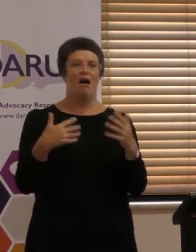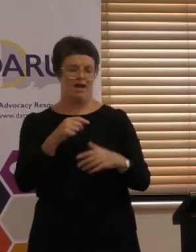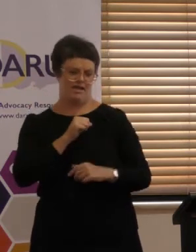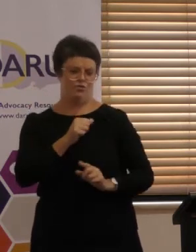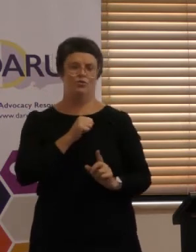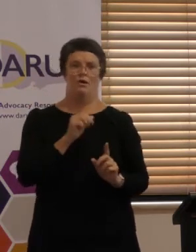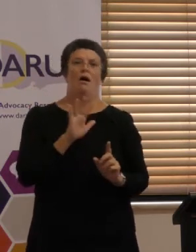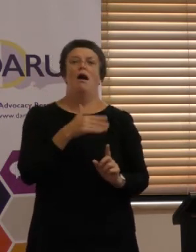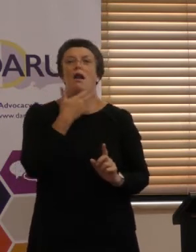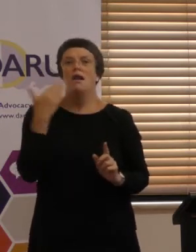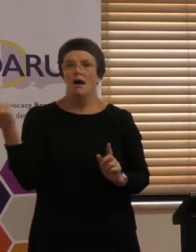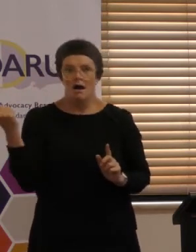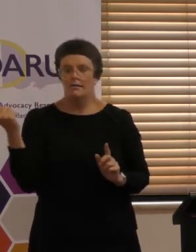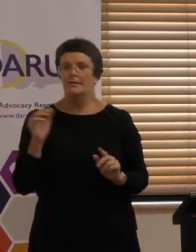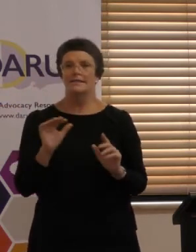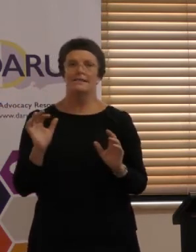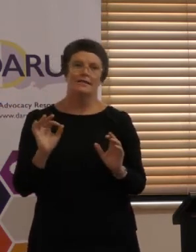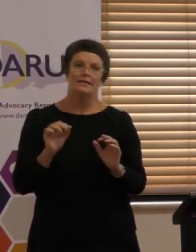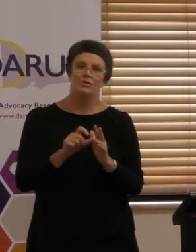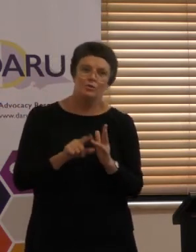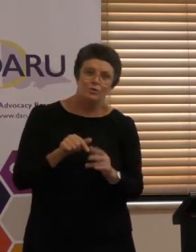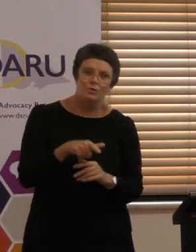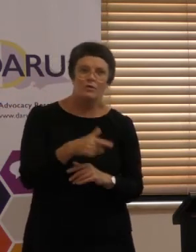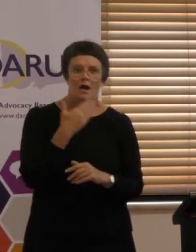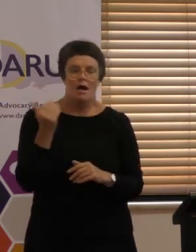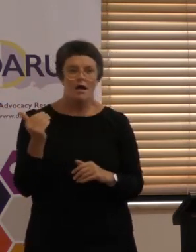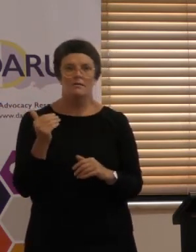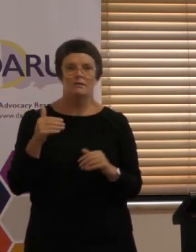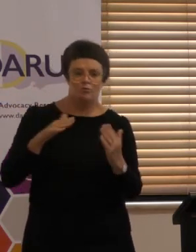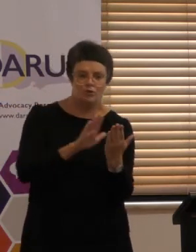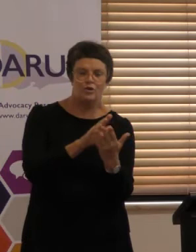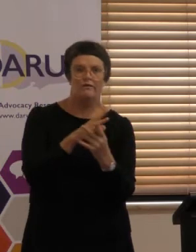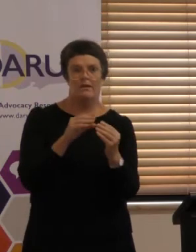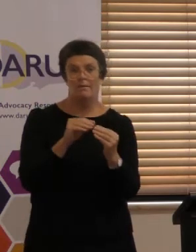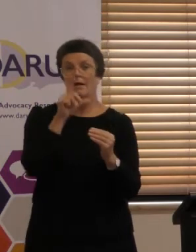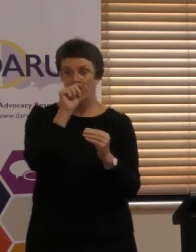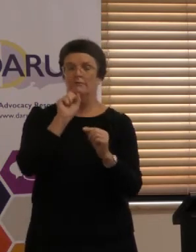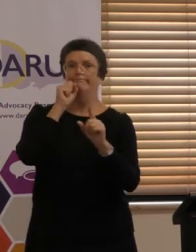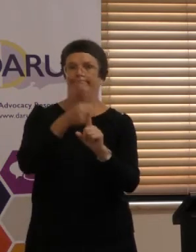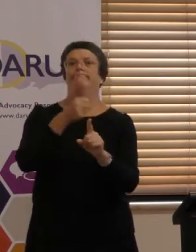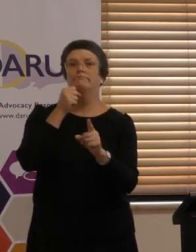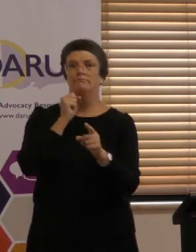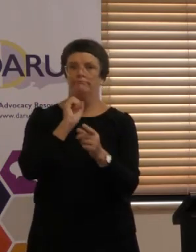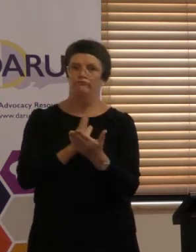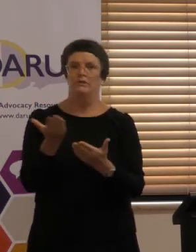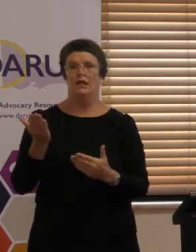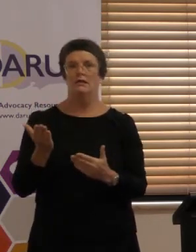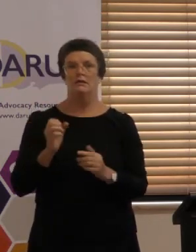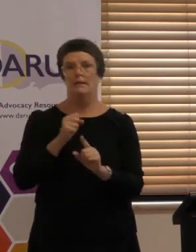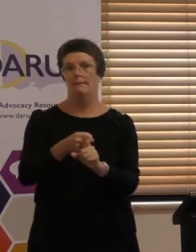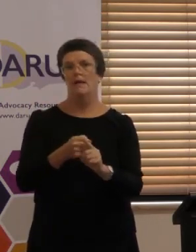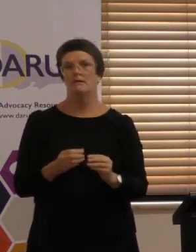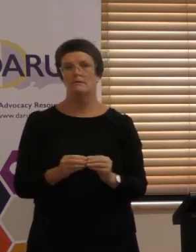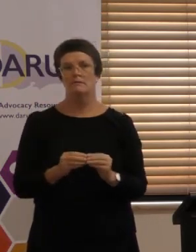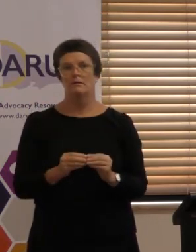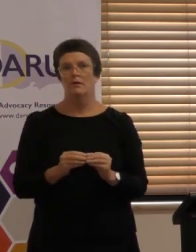this is a nice thing to do, but it actually has a very real ongoing impact on the way